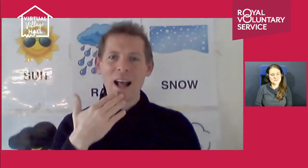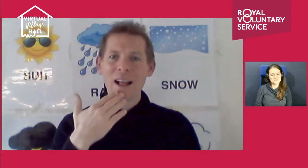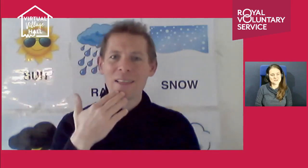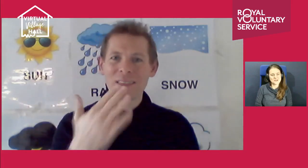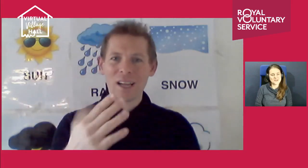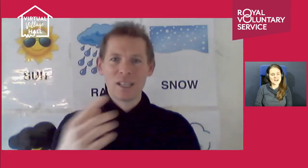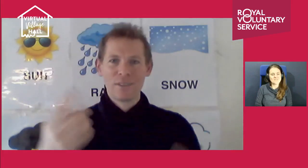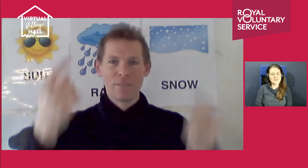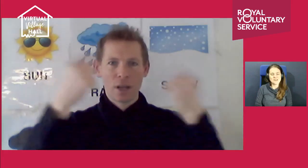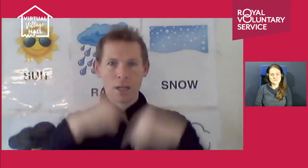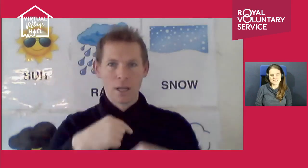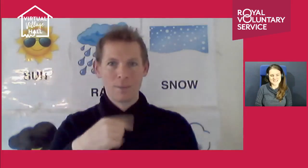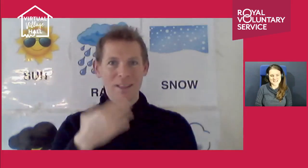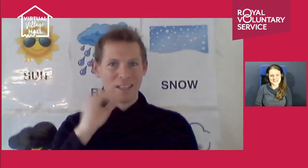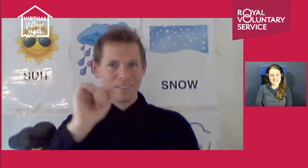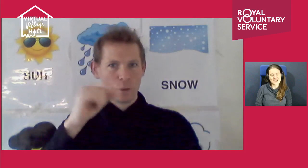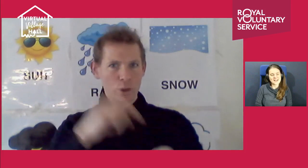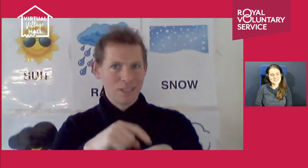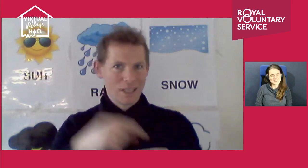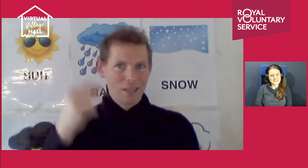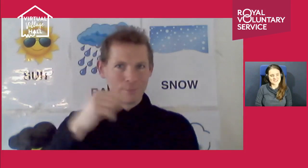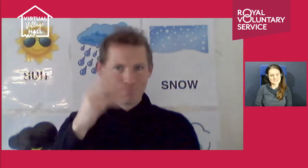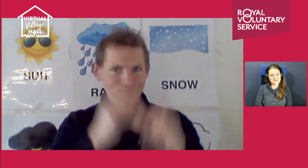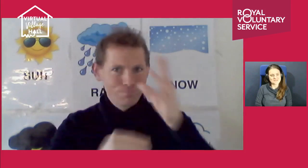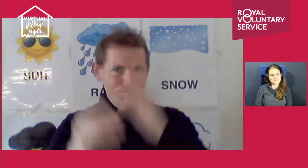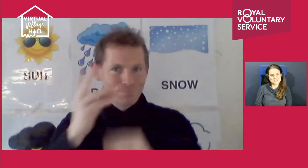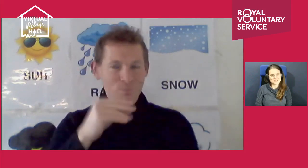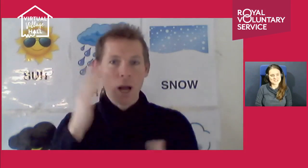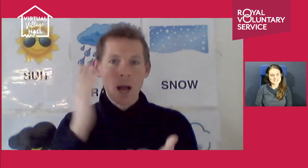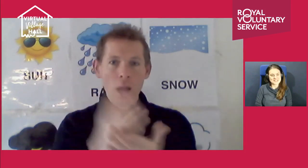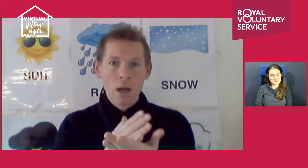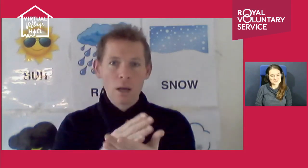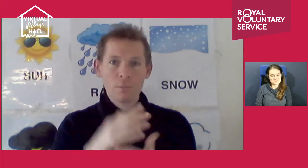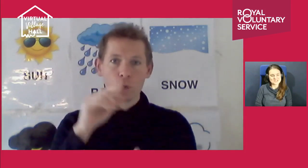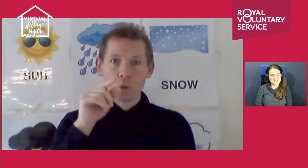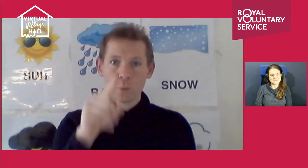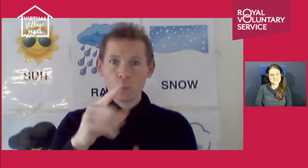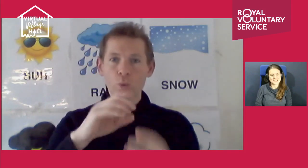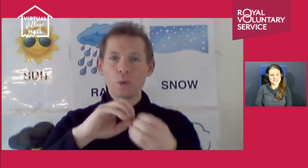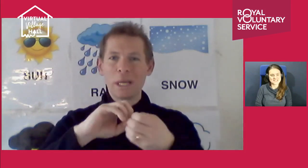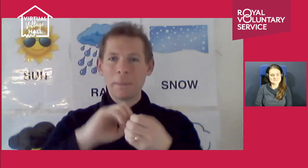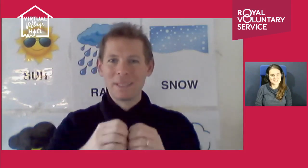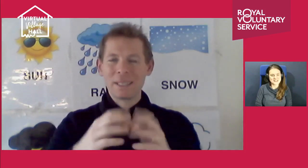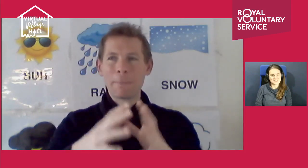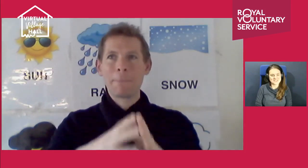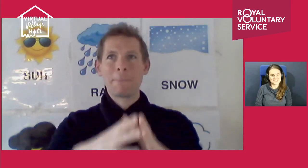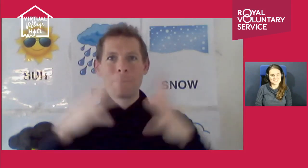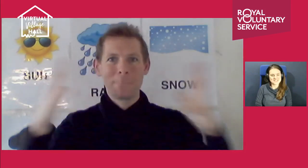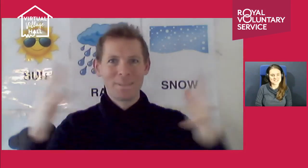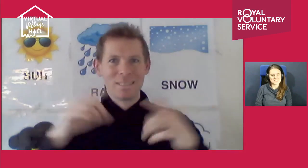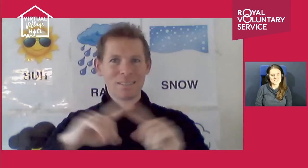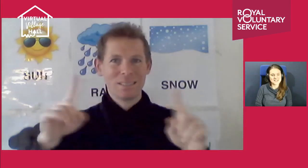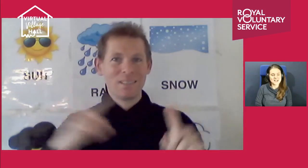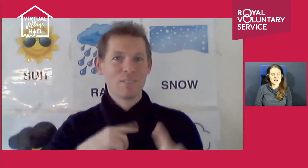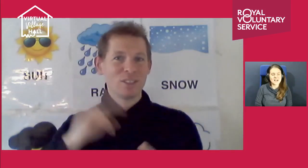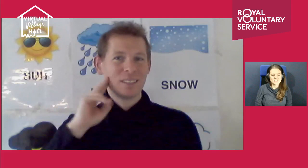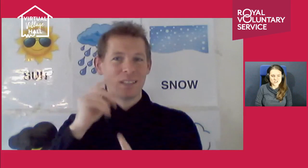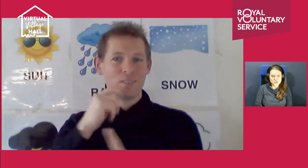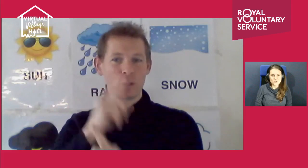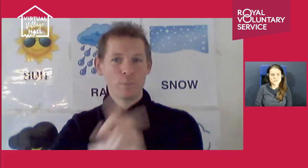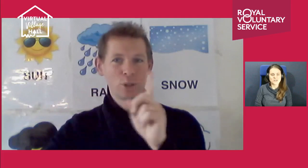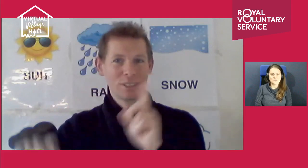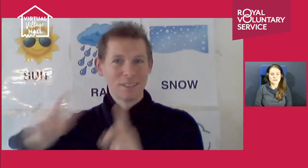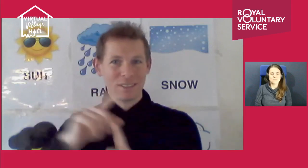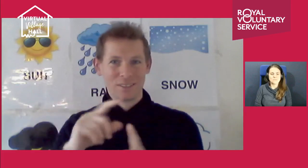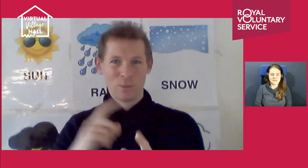So, for now, have a lovely day and thank you for coming to join us and giving up your time to learn some sign language. I